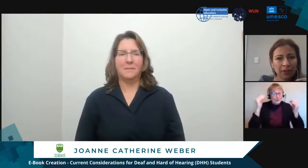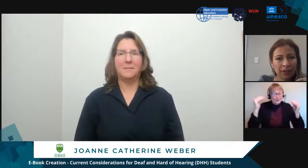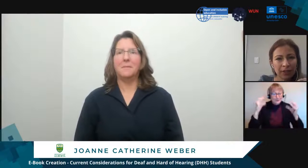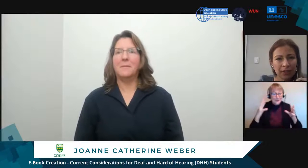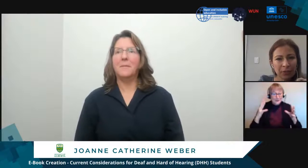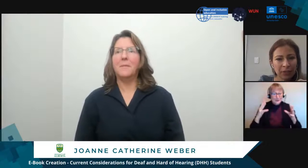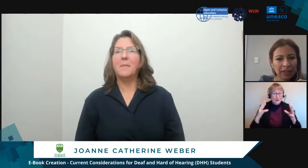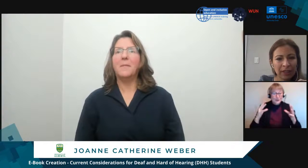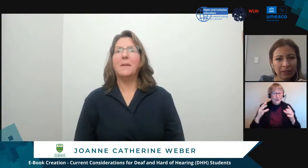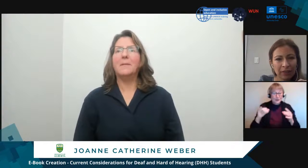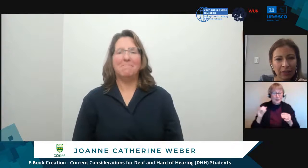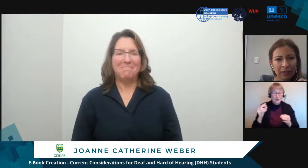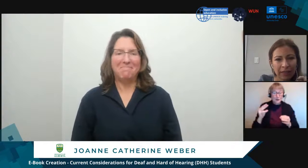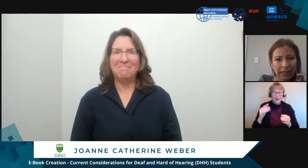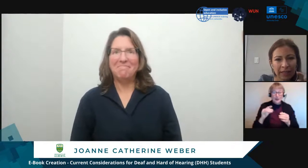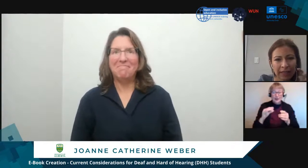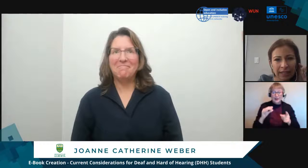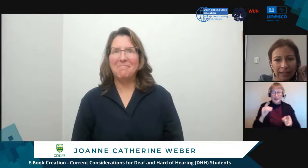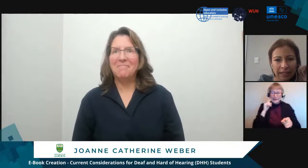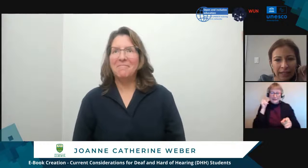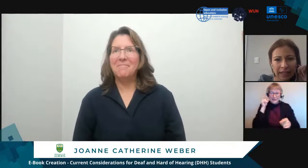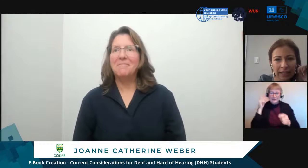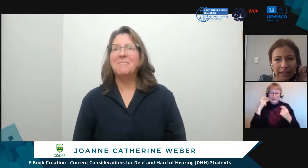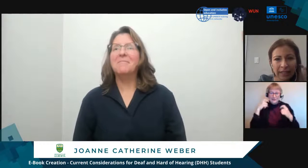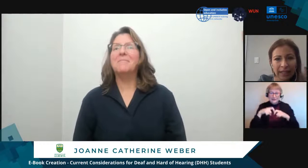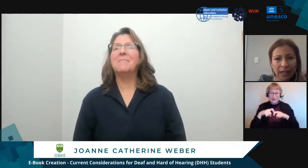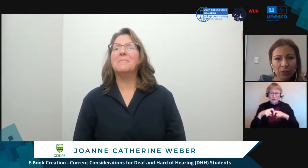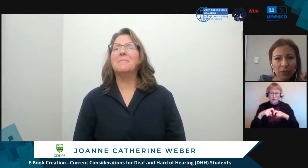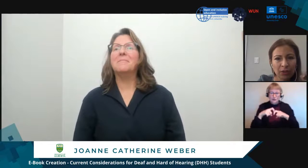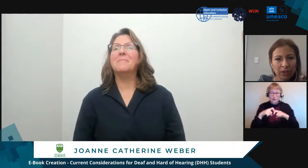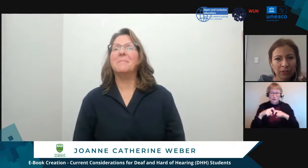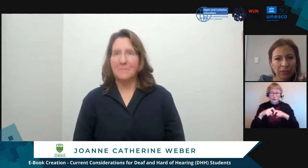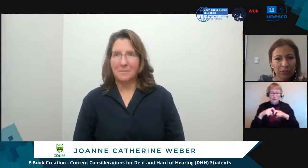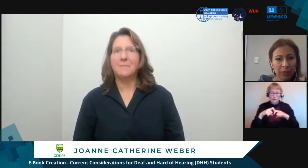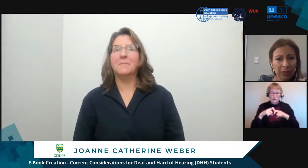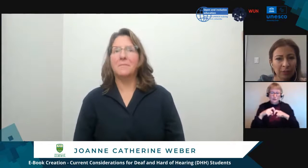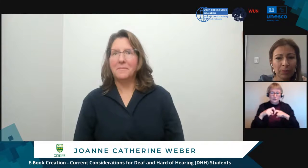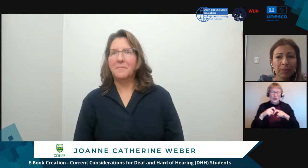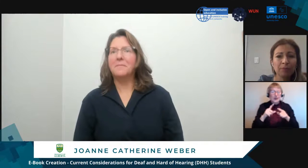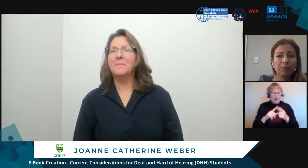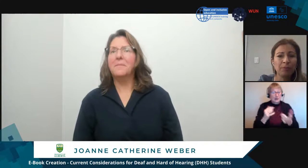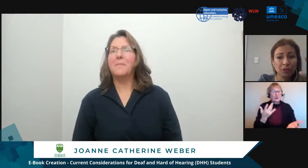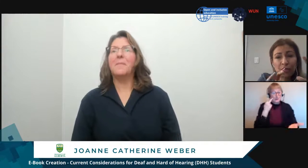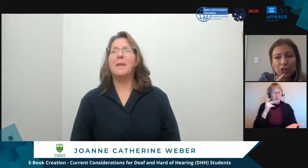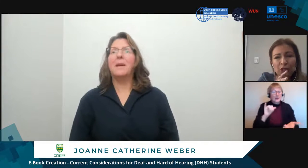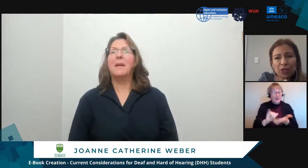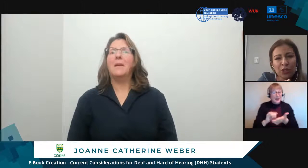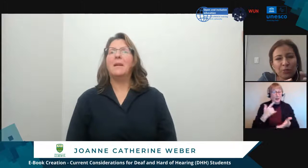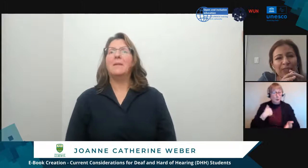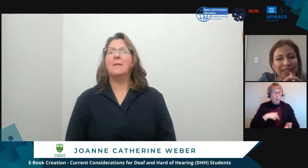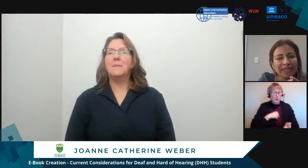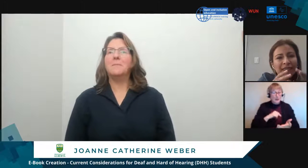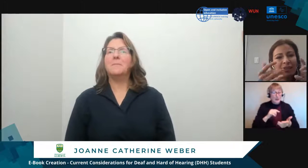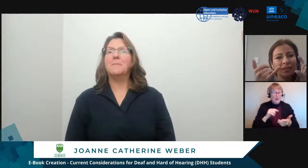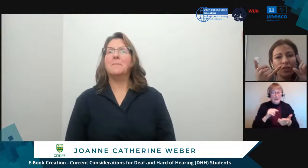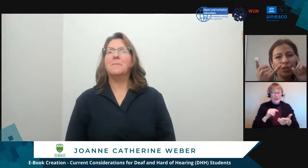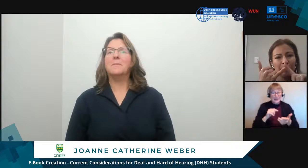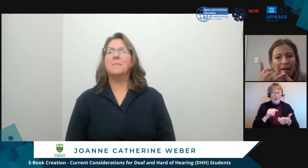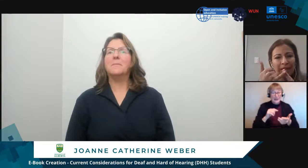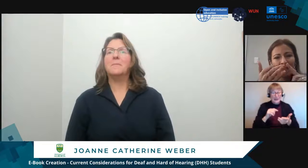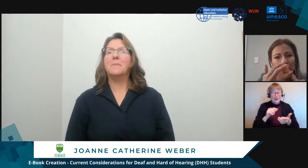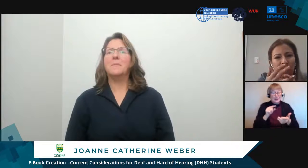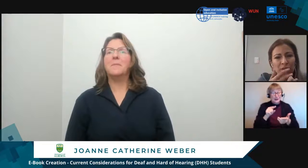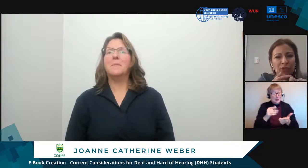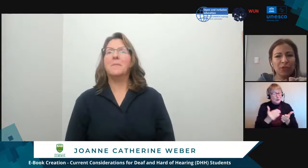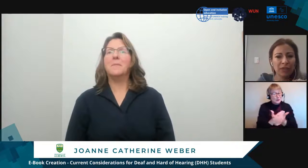the world is created webinar session in an audio-centric way, but you just presented